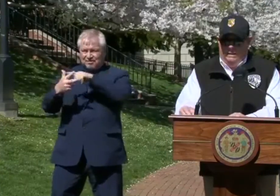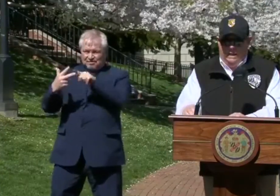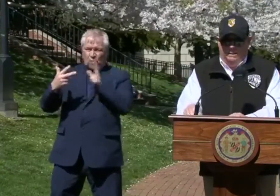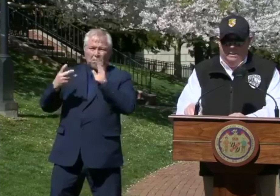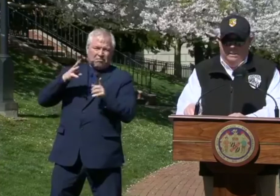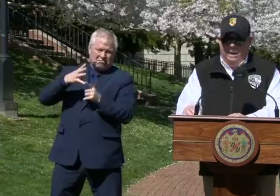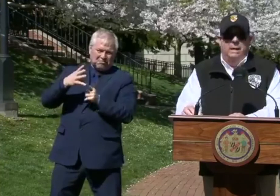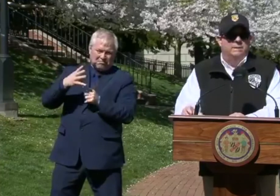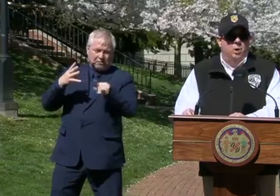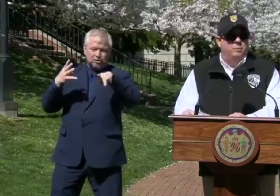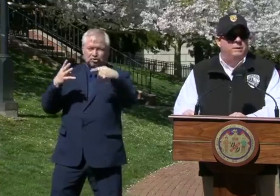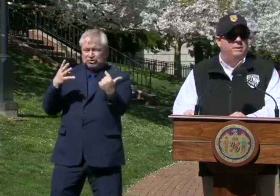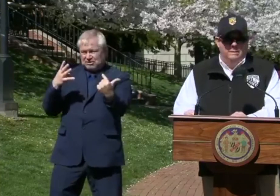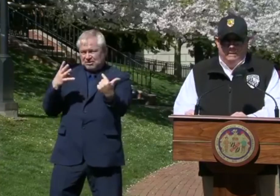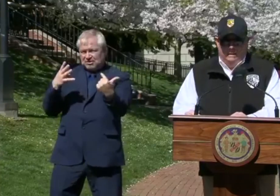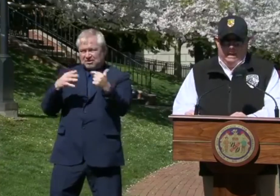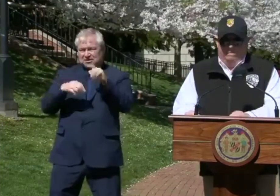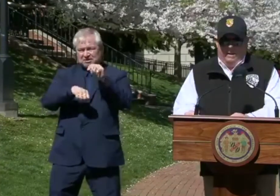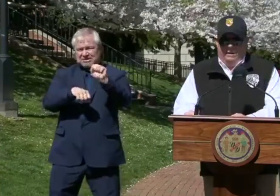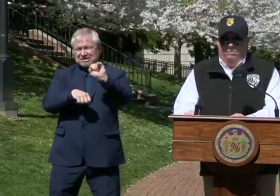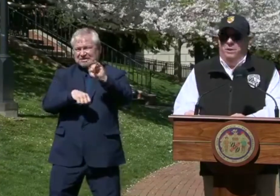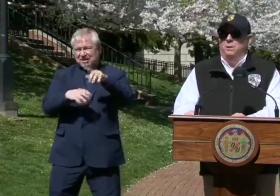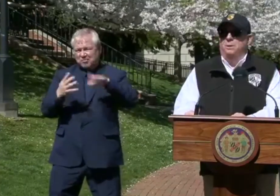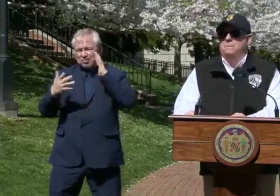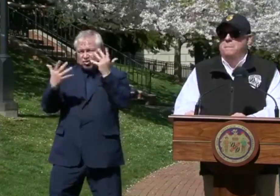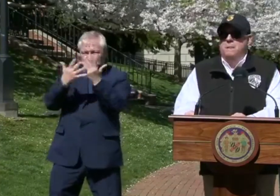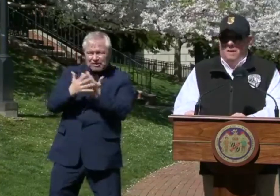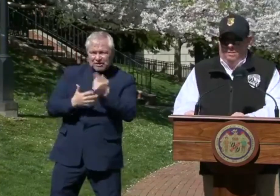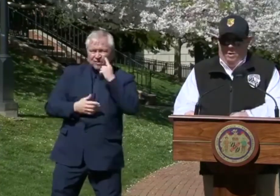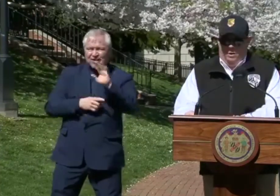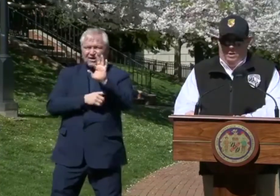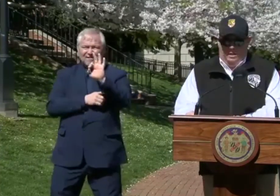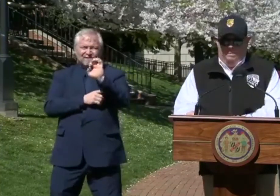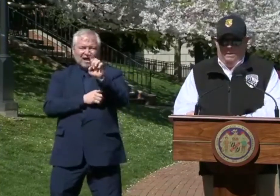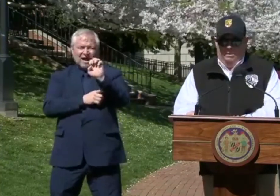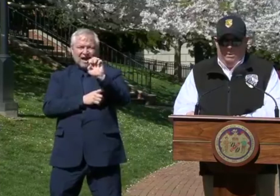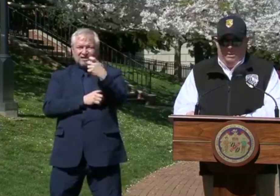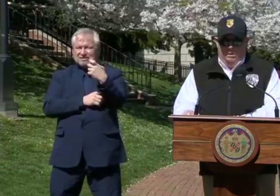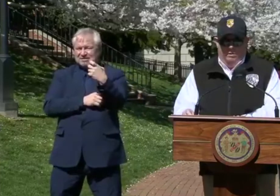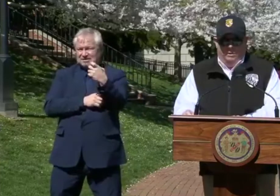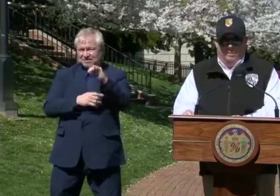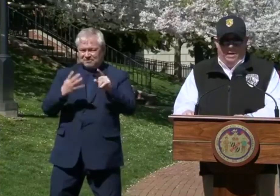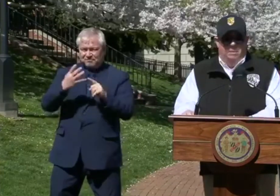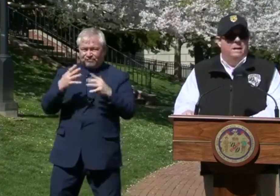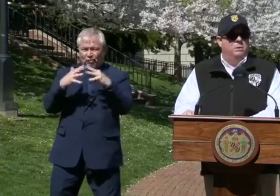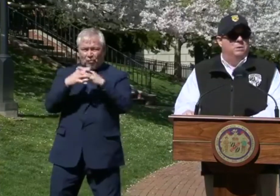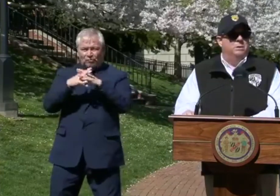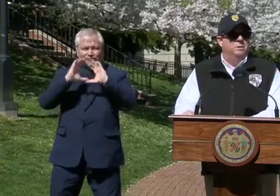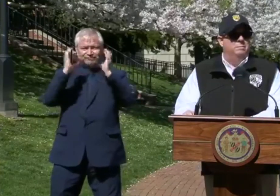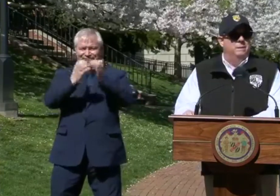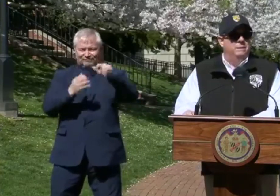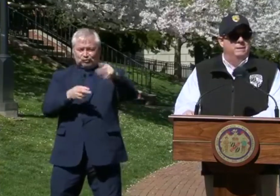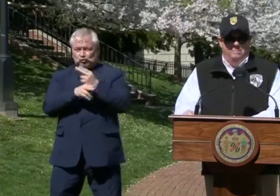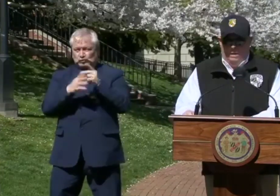screening and testing site has opened at FedEx Field in partnership with the University of Maryland Medical